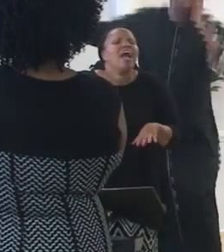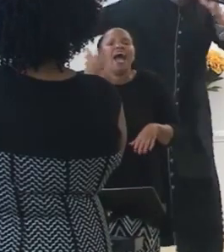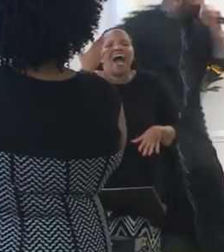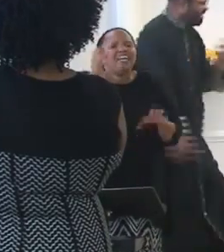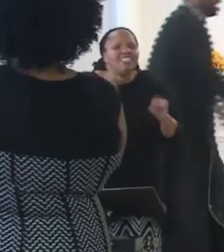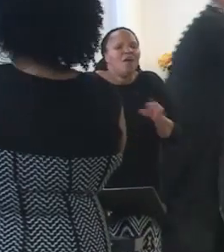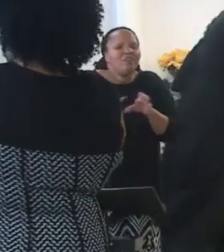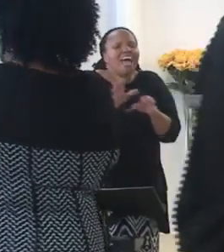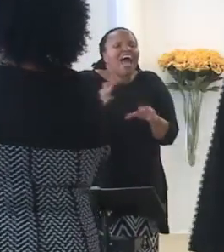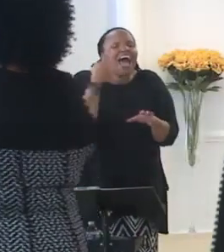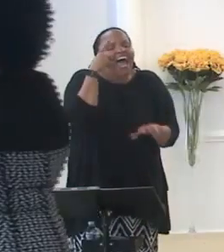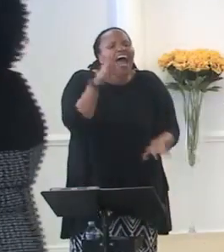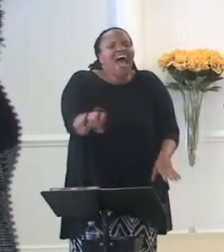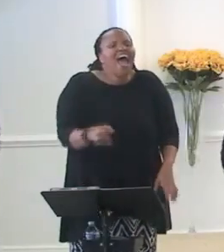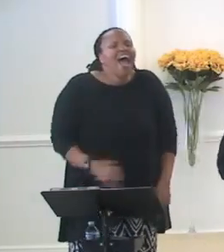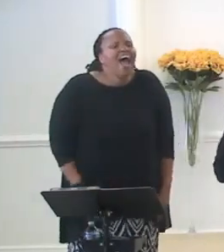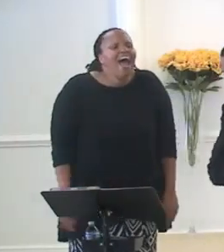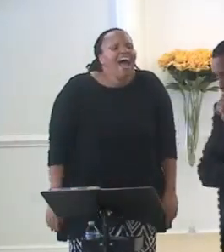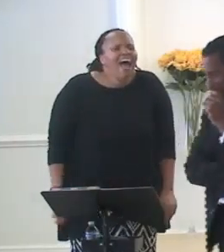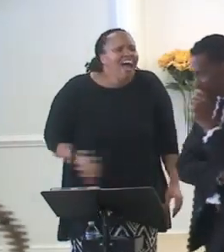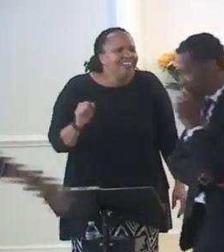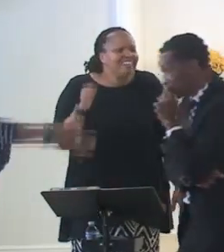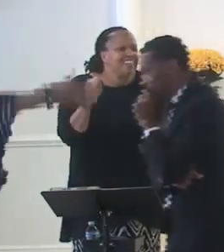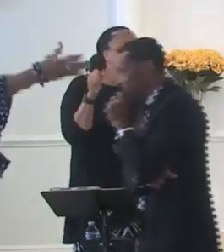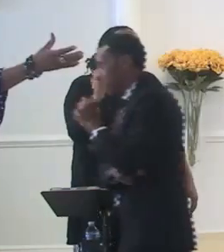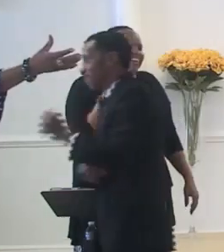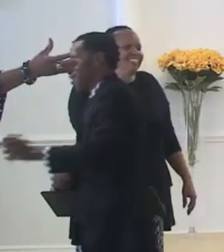he can do it for you.